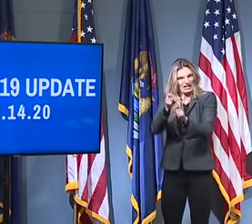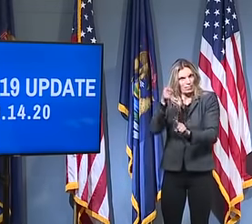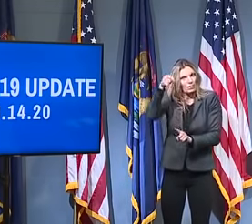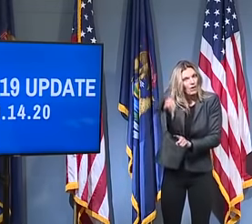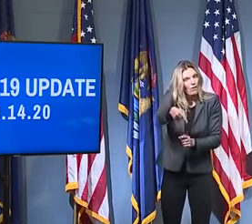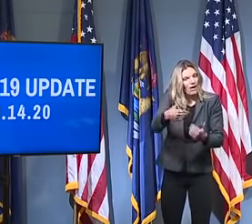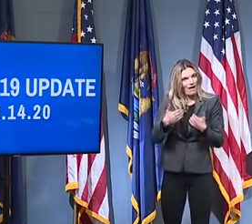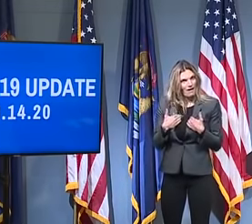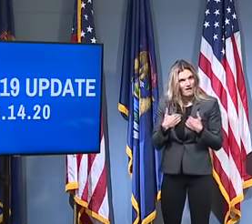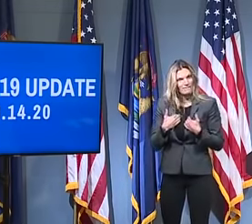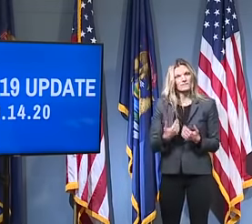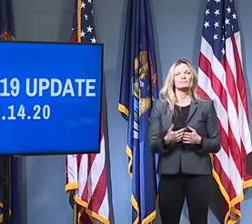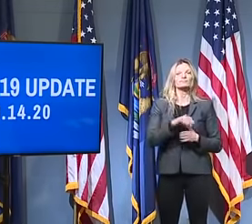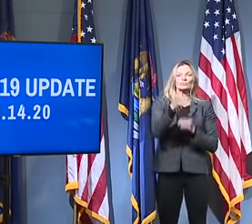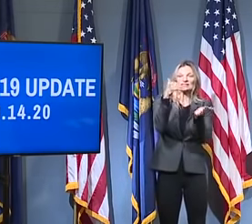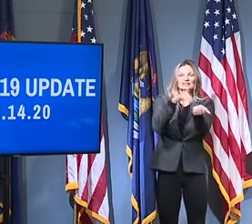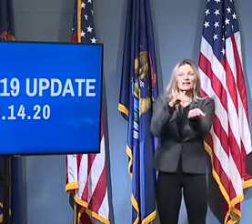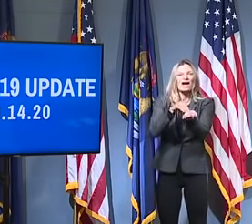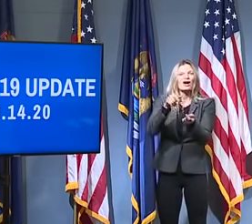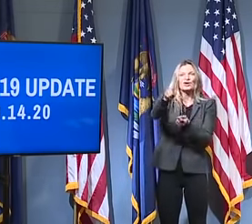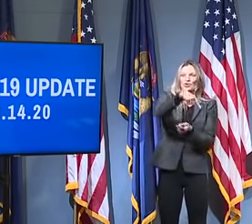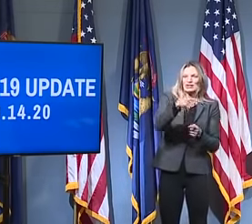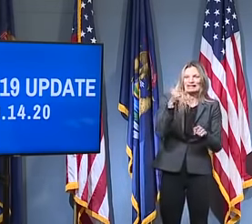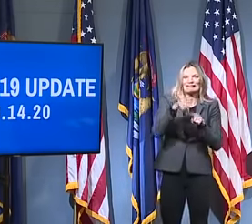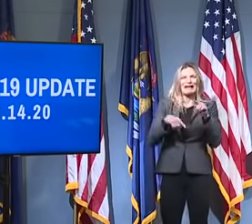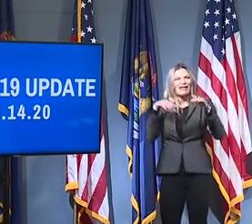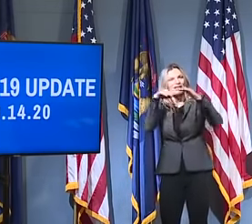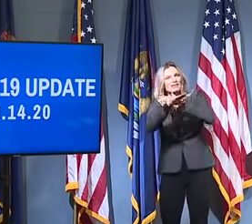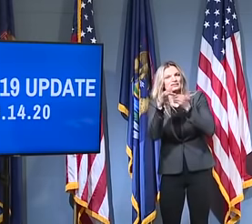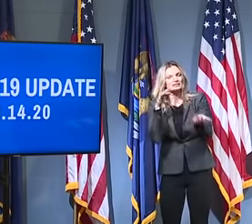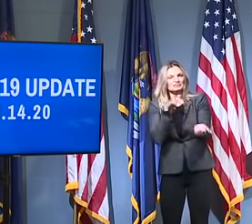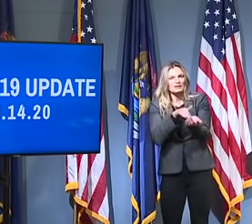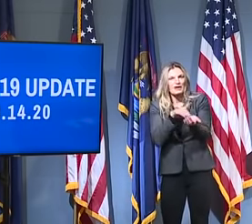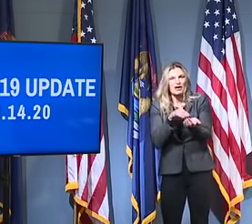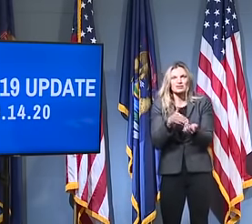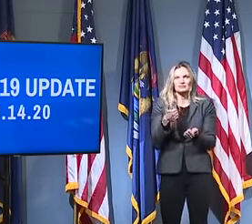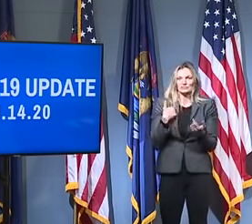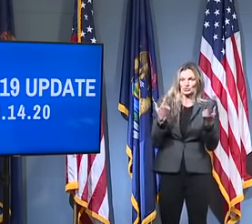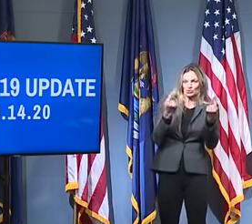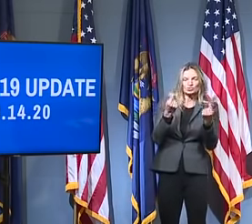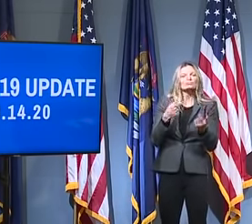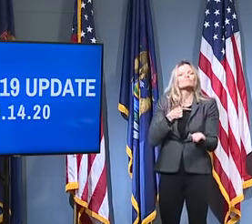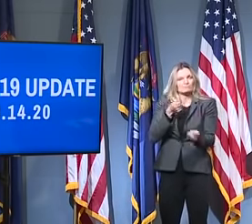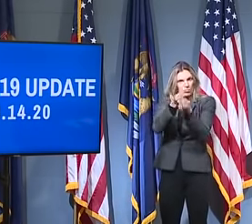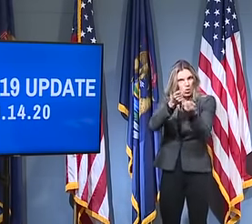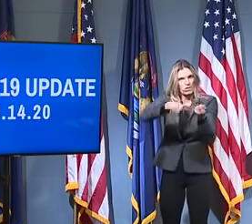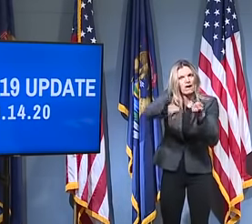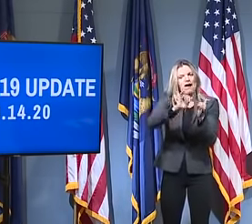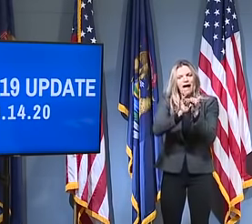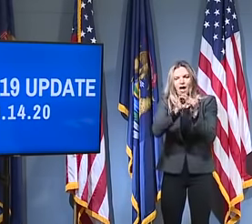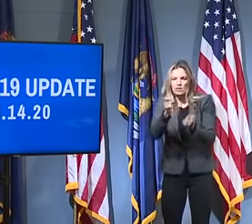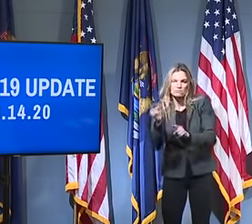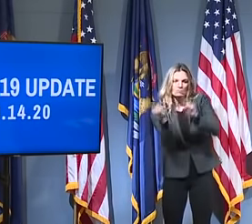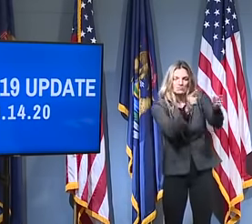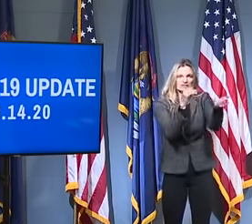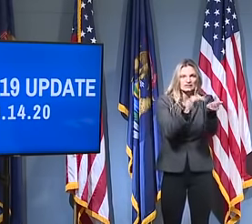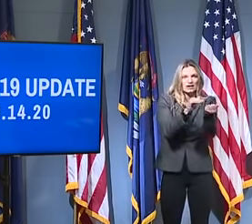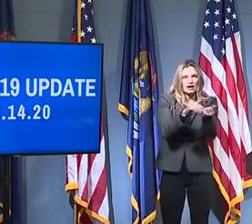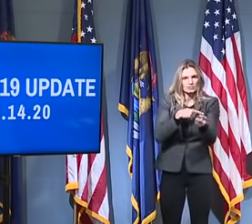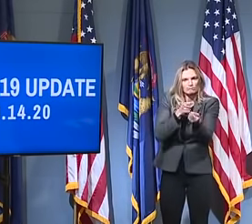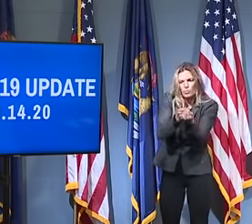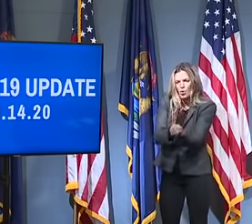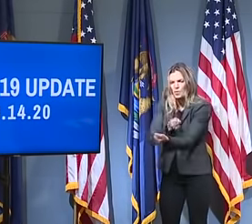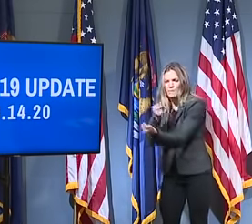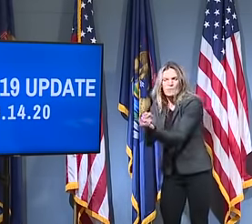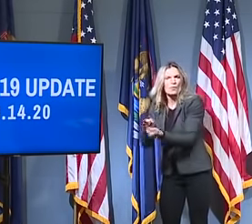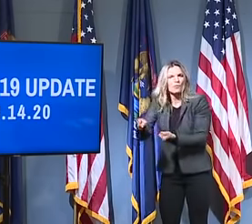doctors that they otherwise may not have had access to, and to connect them with long-term primary care and other services. We've directed the Department